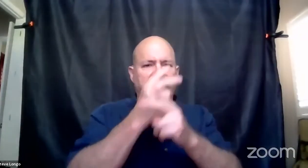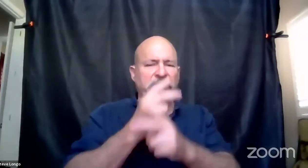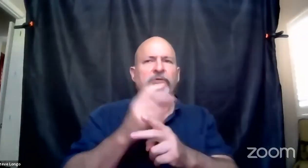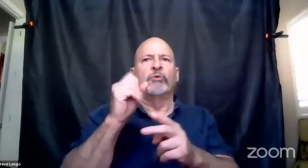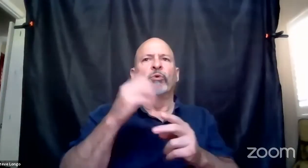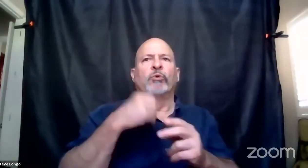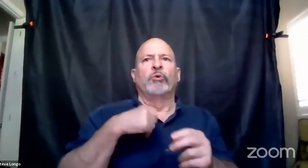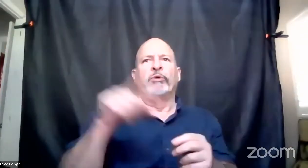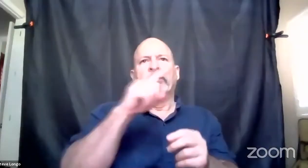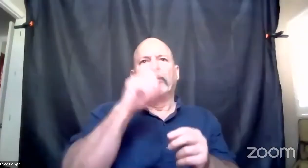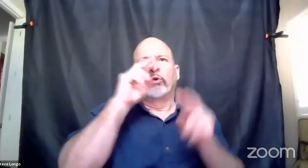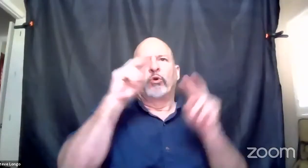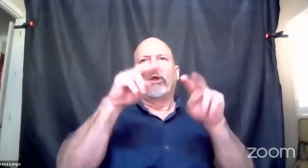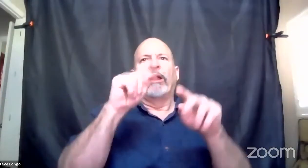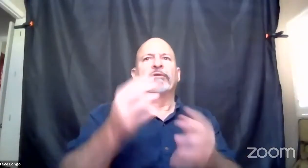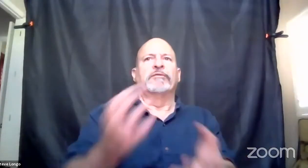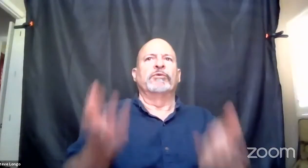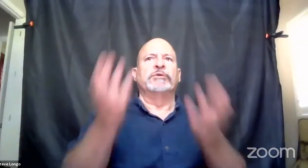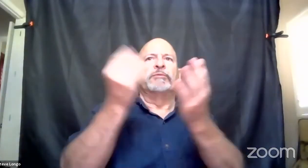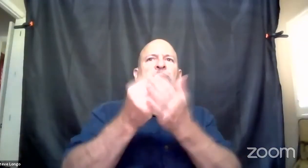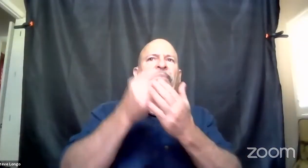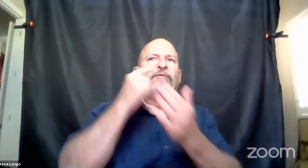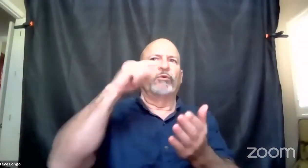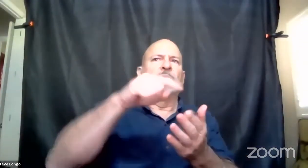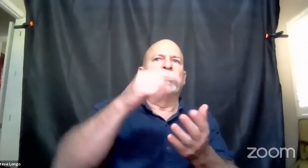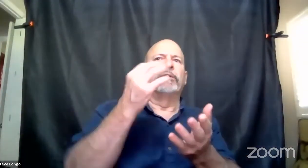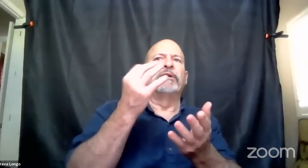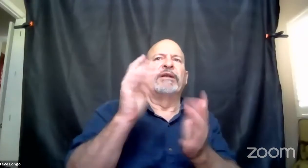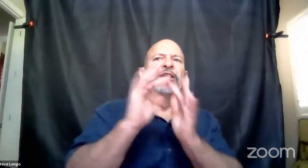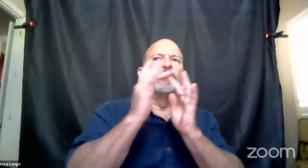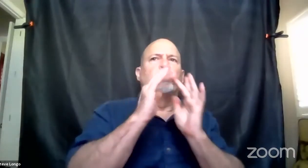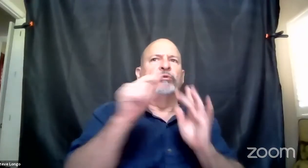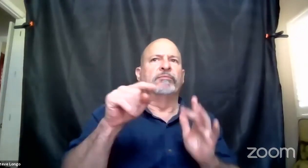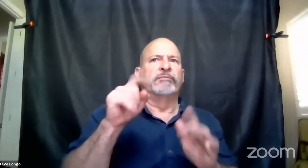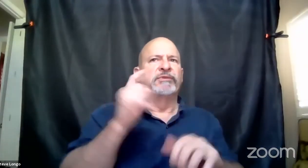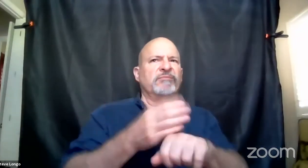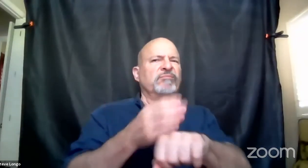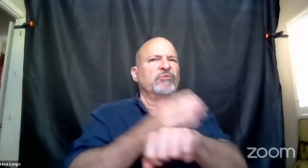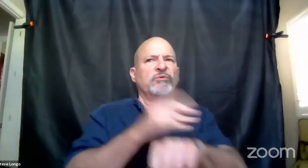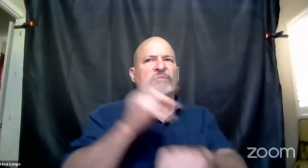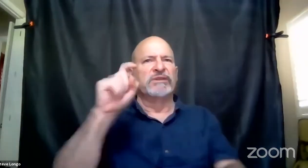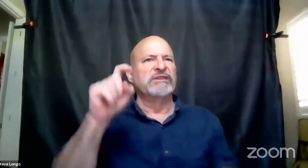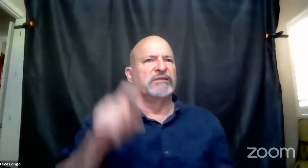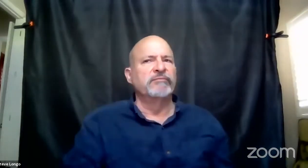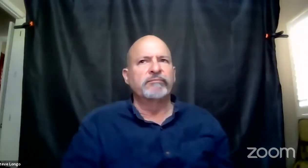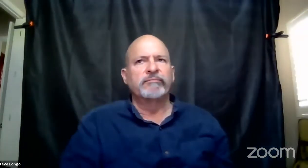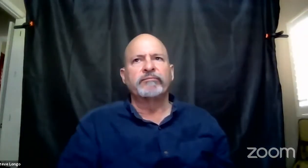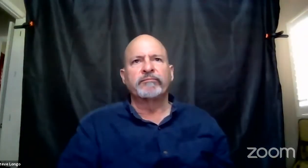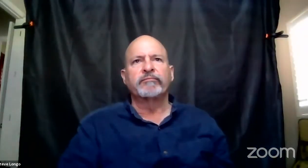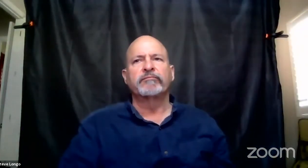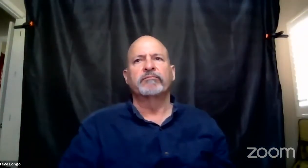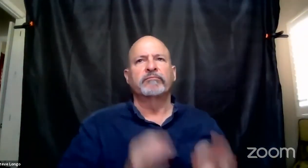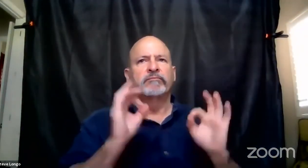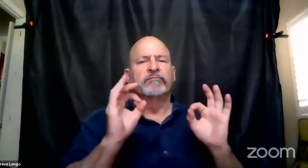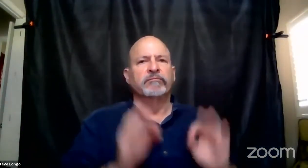costs and the strategy to improve and raise funds to improve our